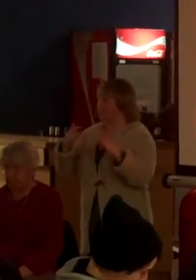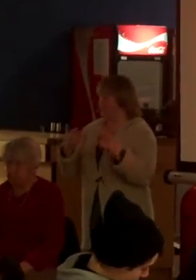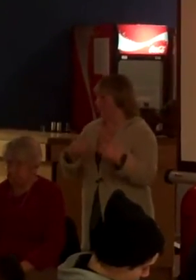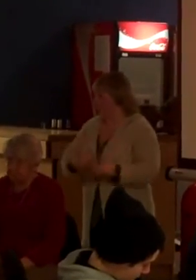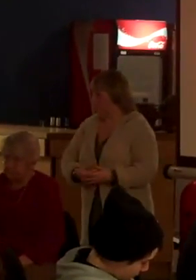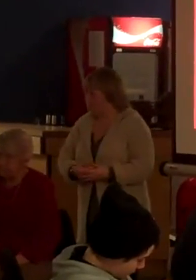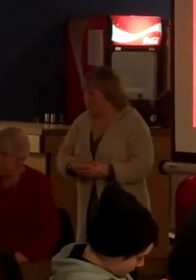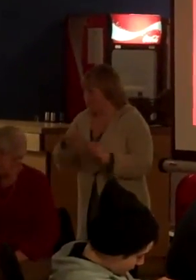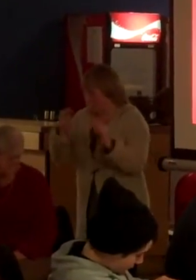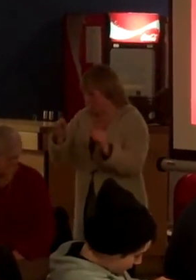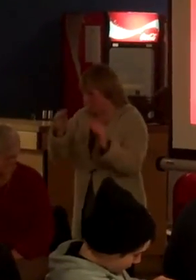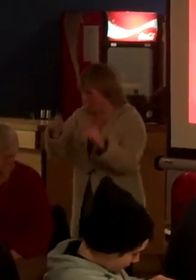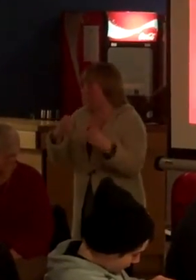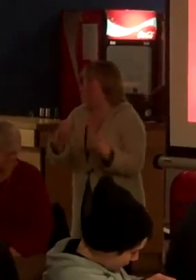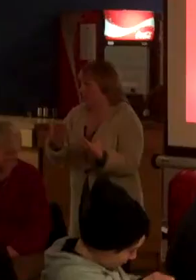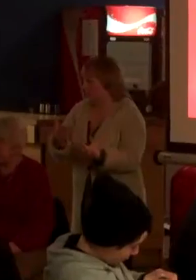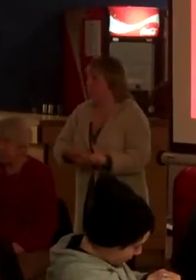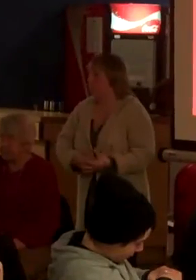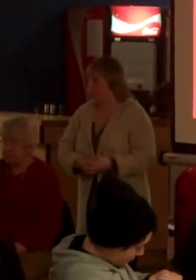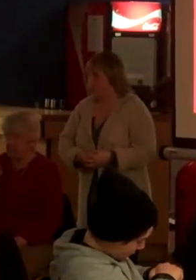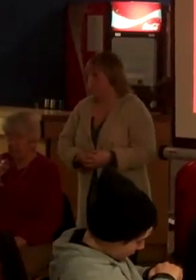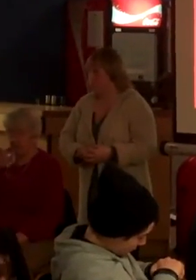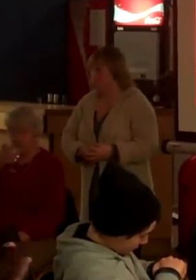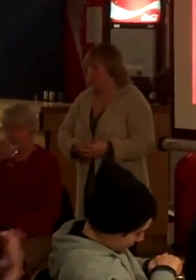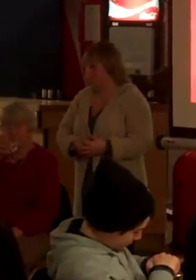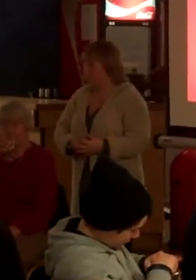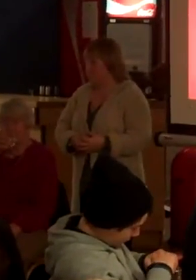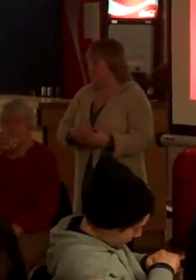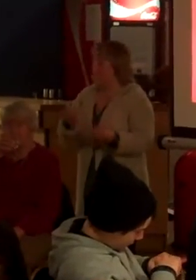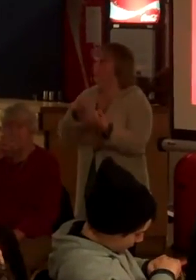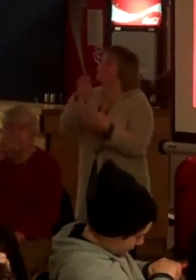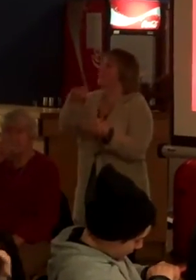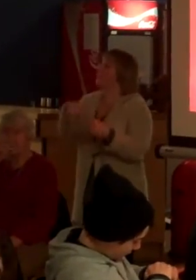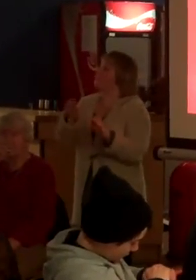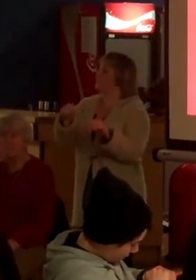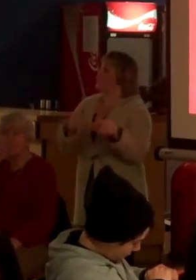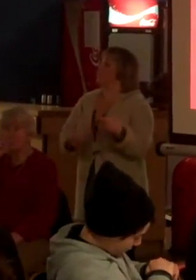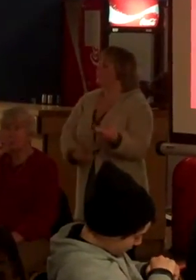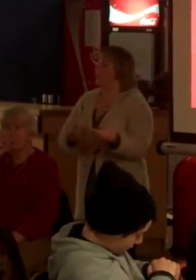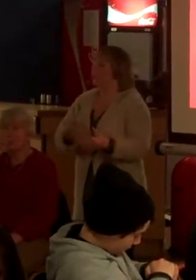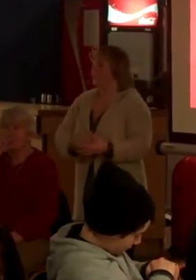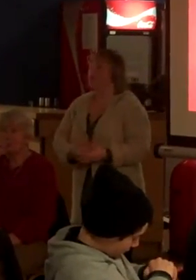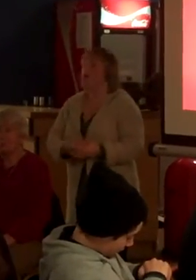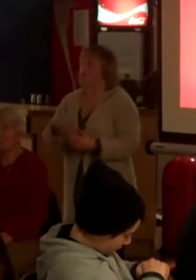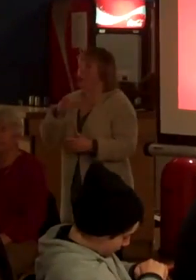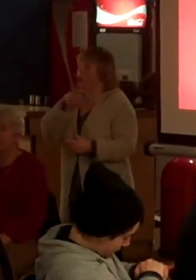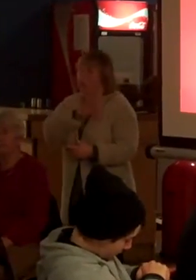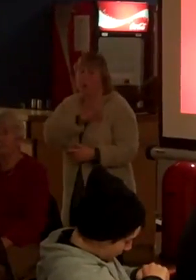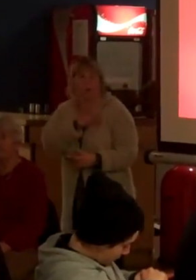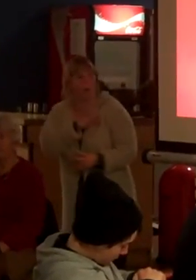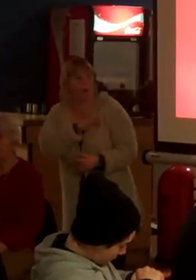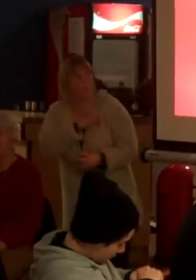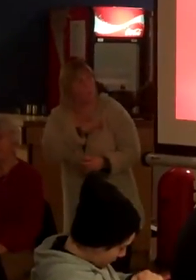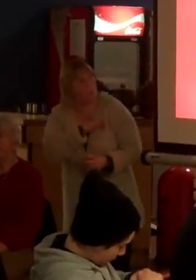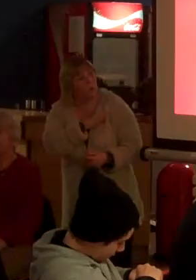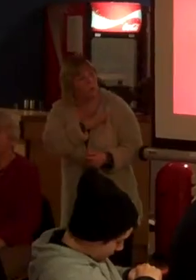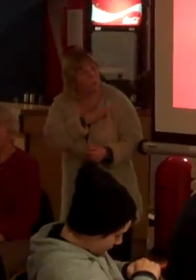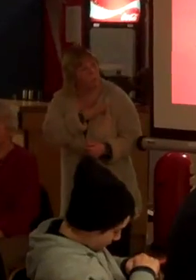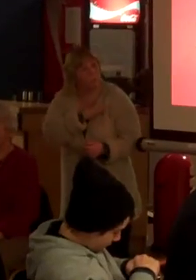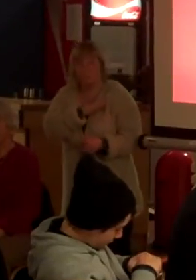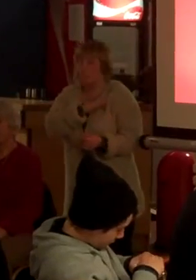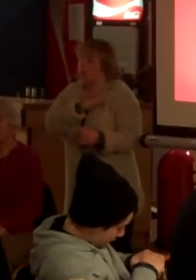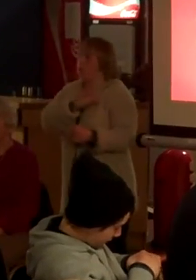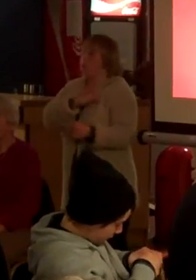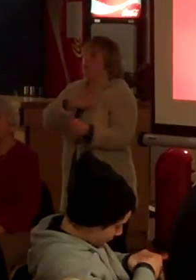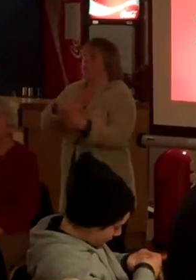So these are the things that will be offered at the training center. But also, it will be a venue to offer